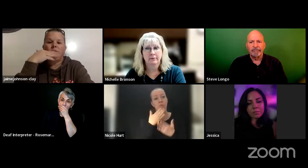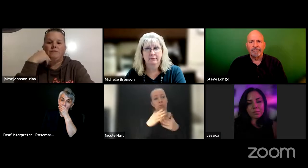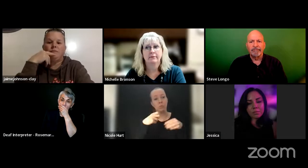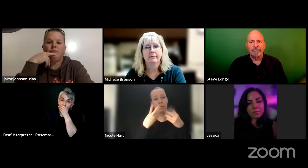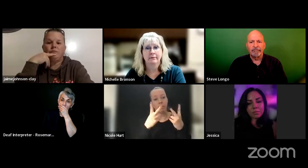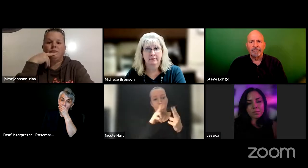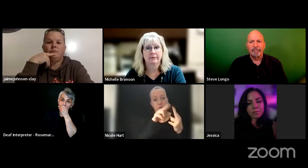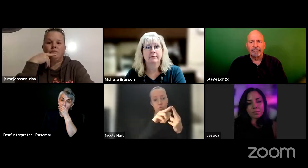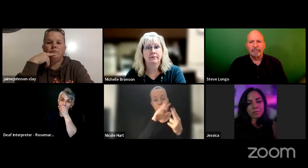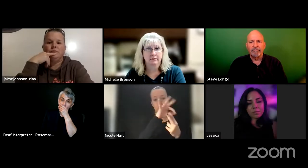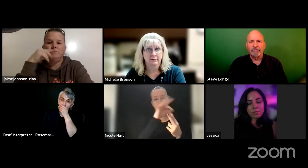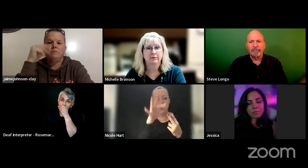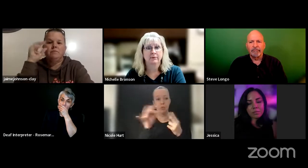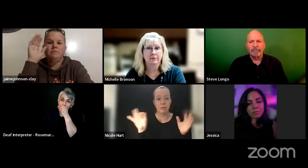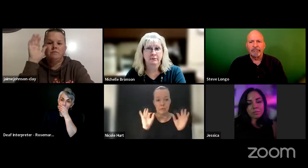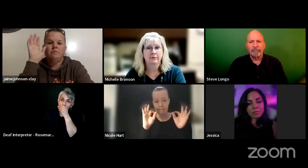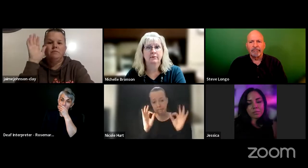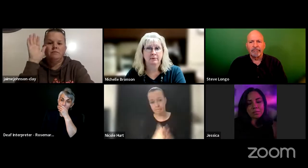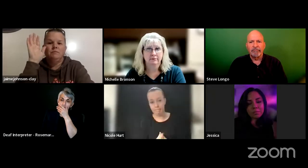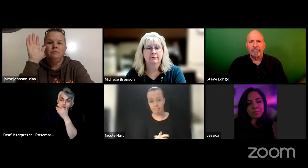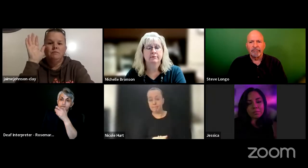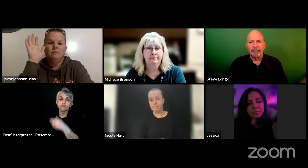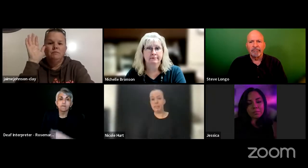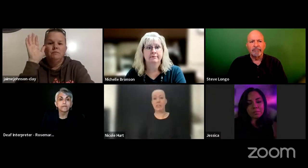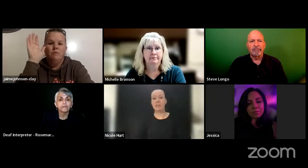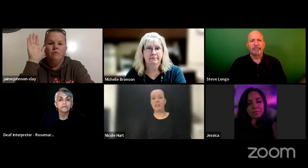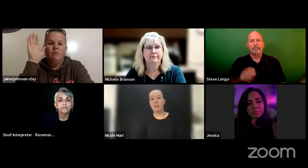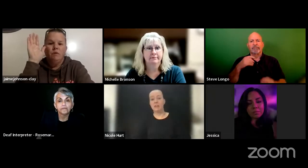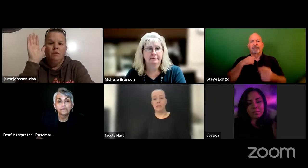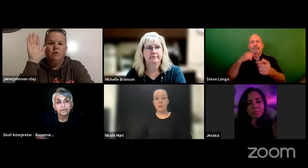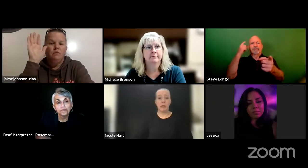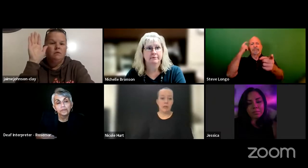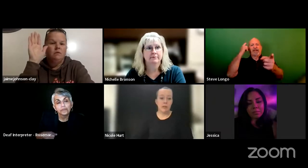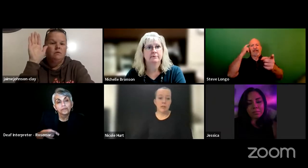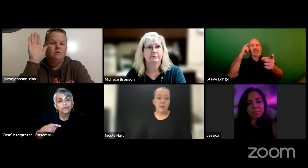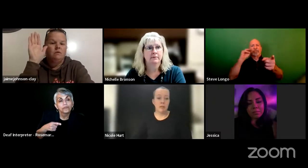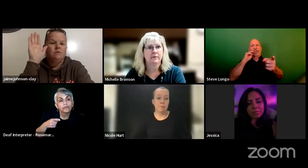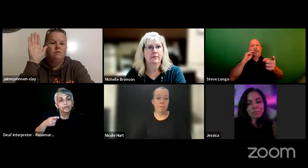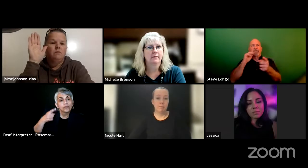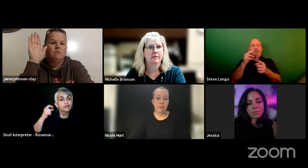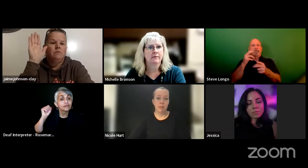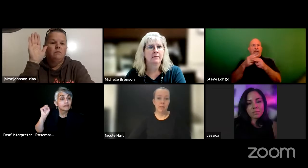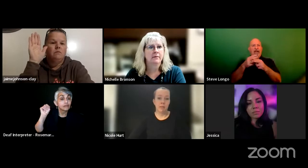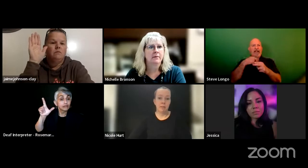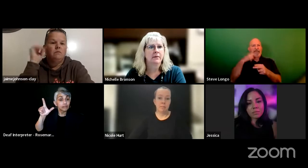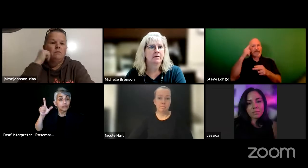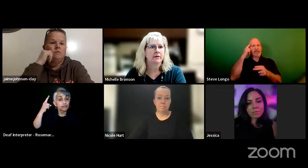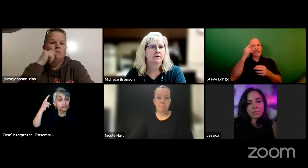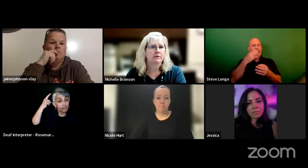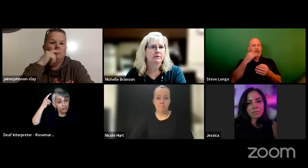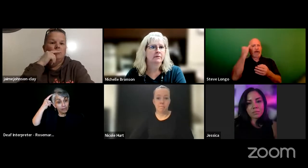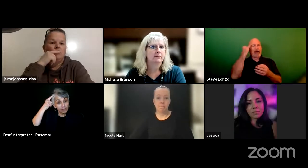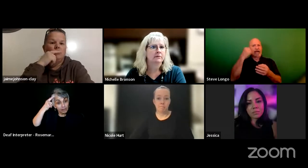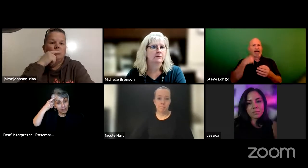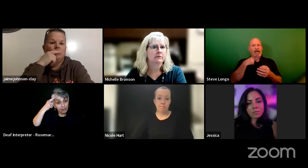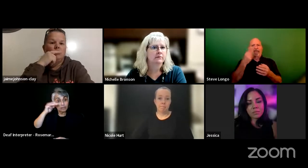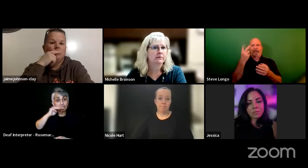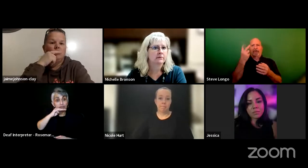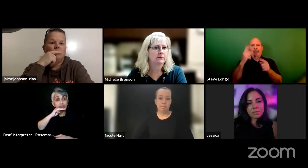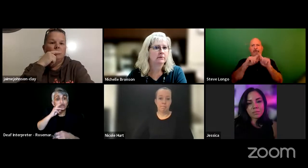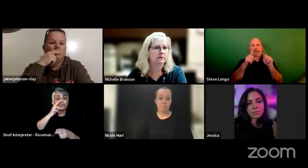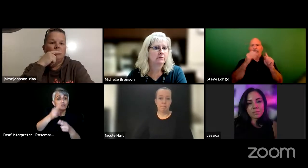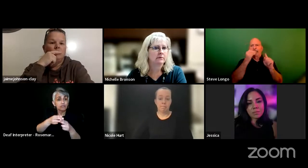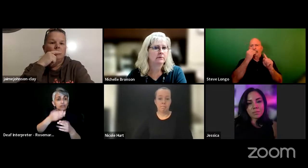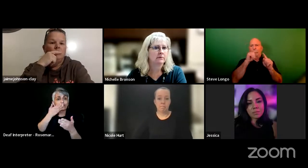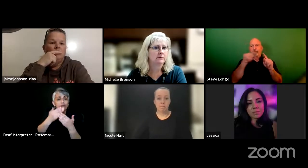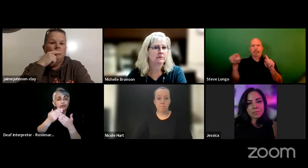people may have, such as gluten-free and other healthy options. I just think that needs to be considered. This is Steve